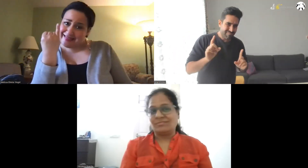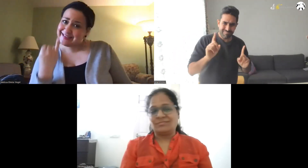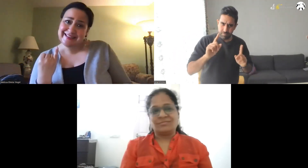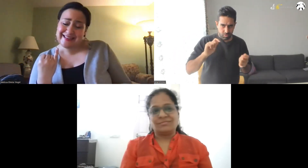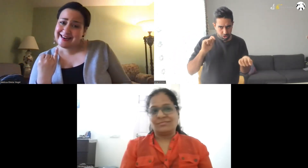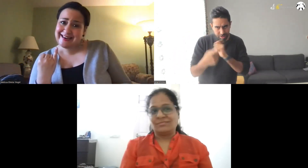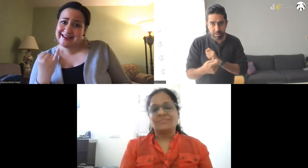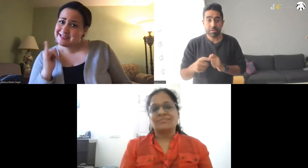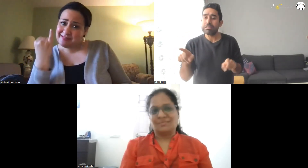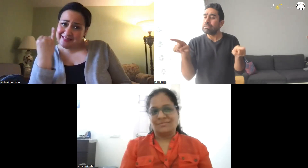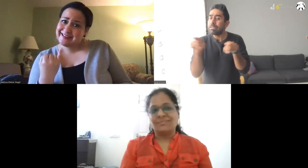body.